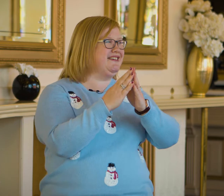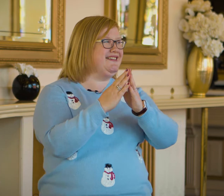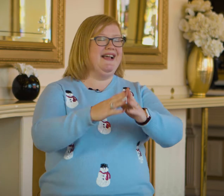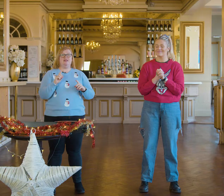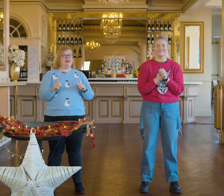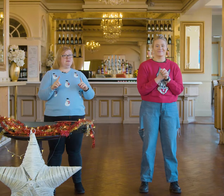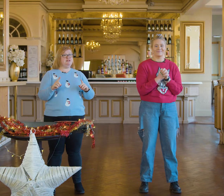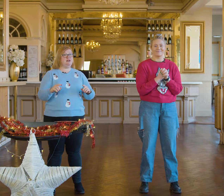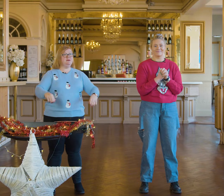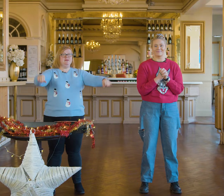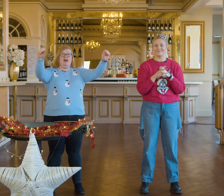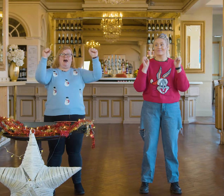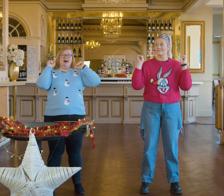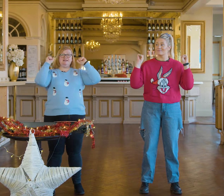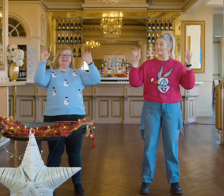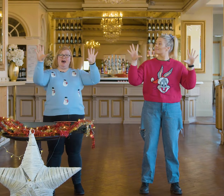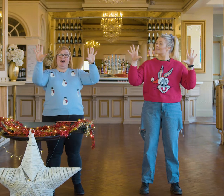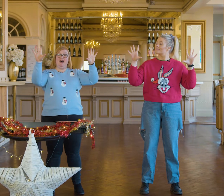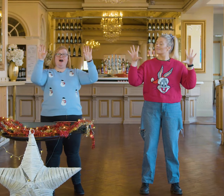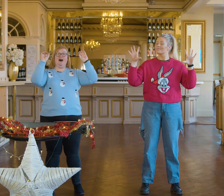done. Then we do a star,